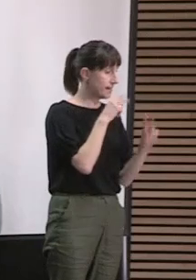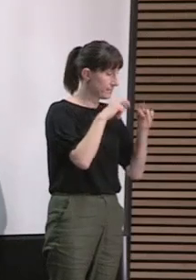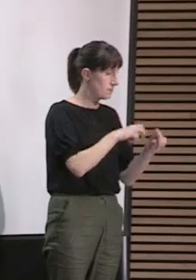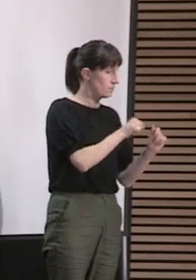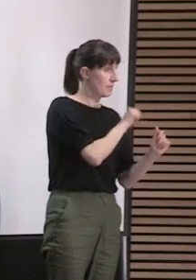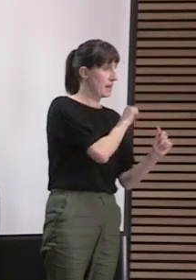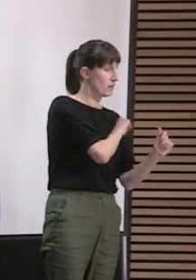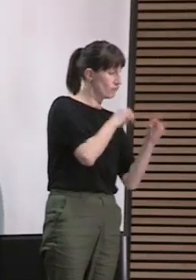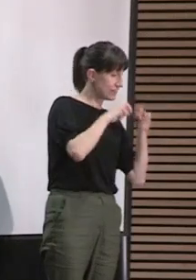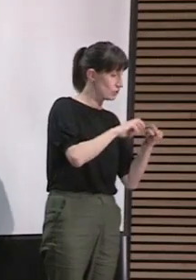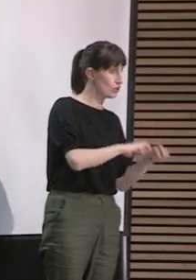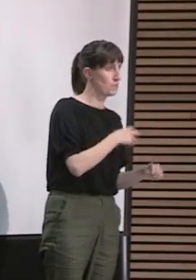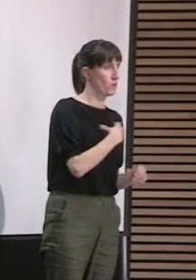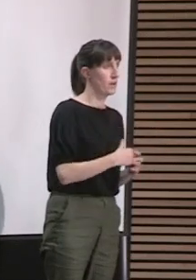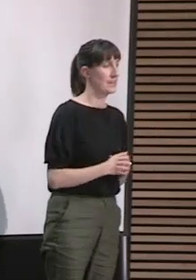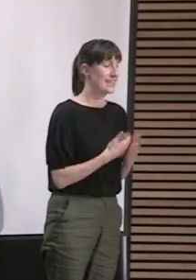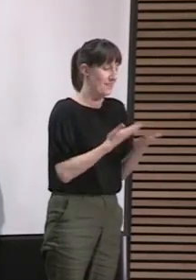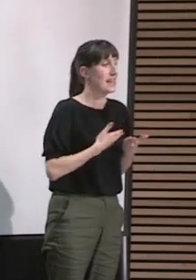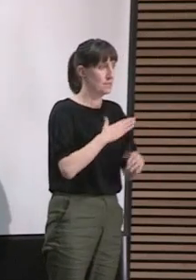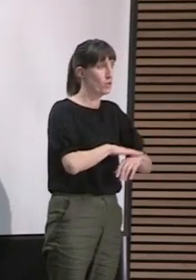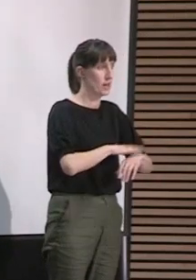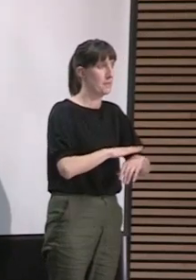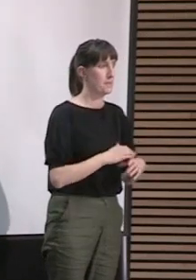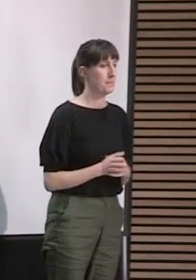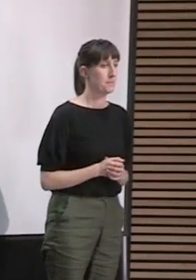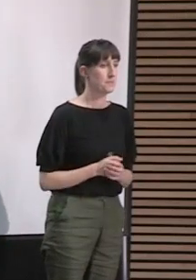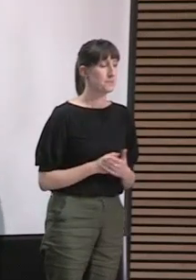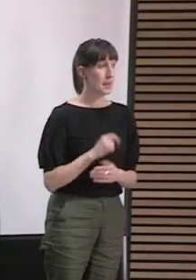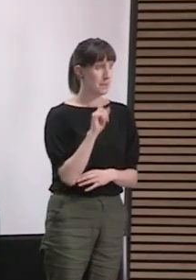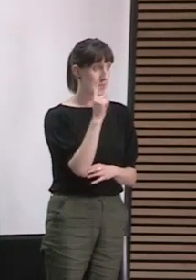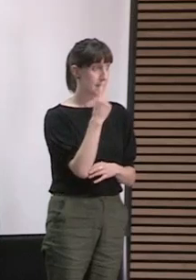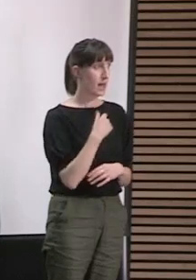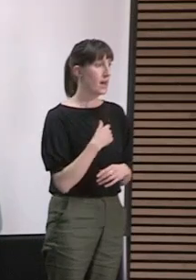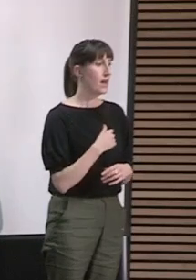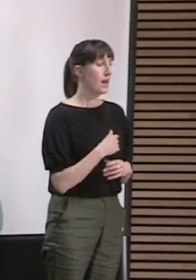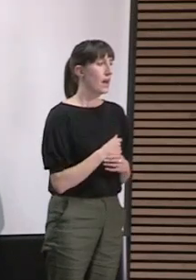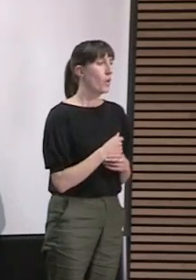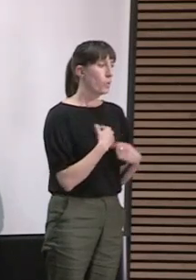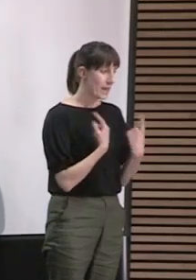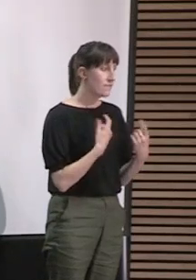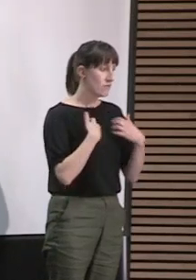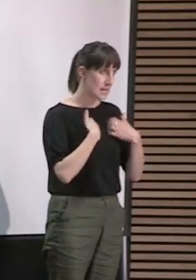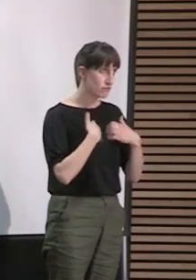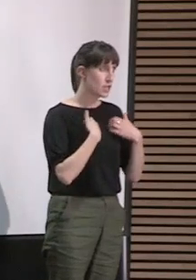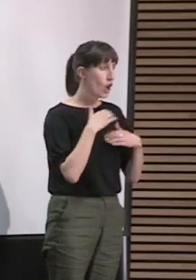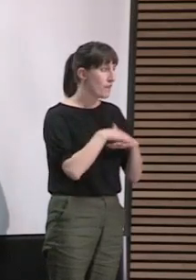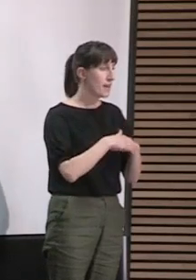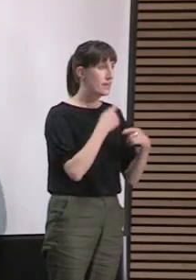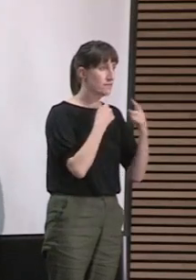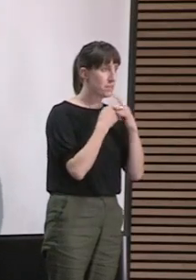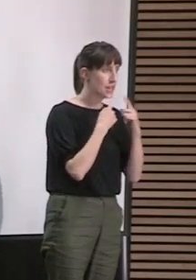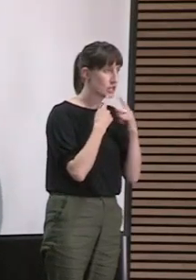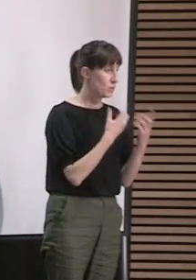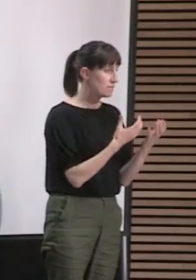is, ministers pay a very, very keen interest every morning to what new information we've gathered around new cases and